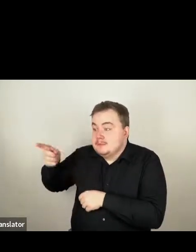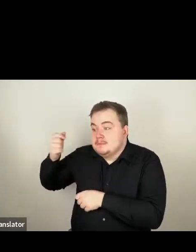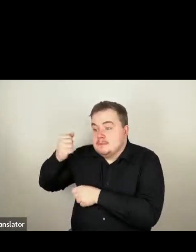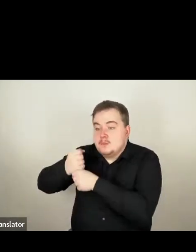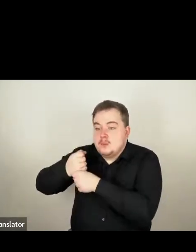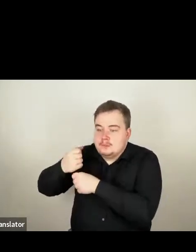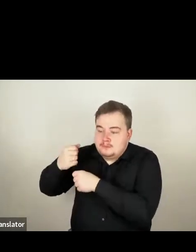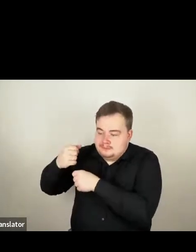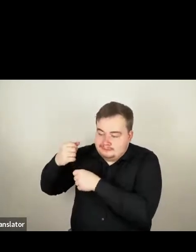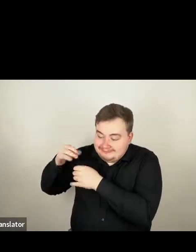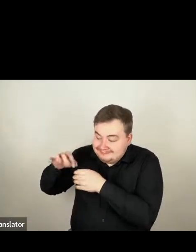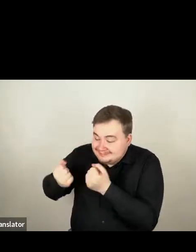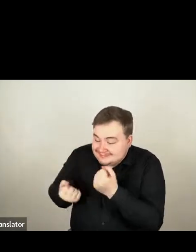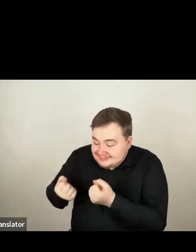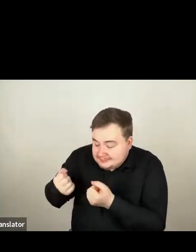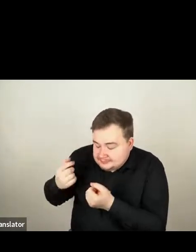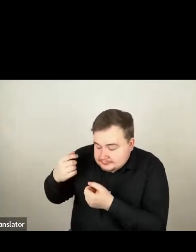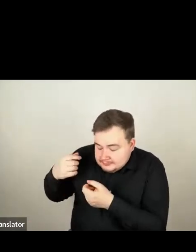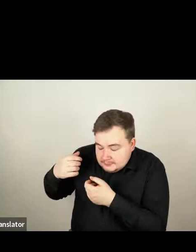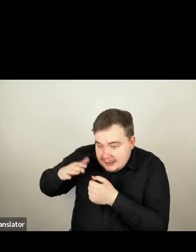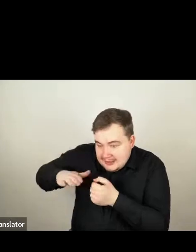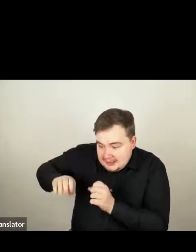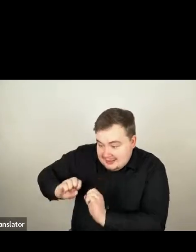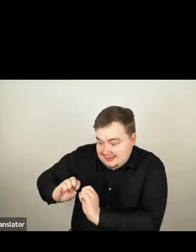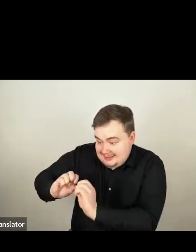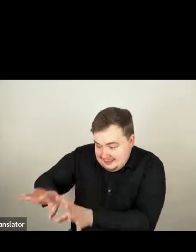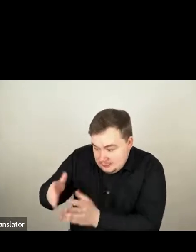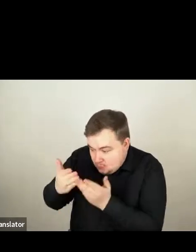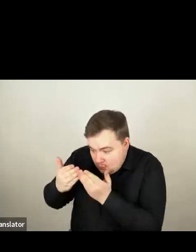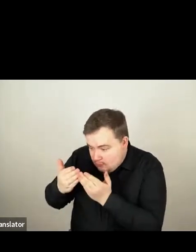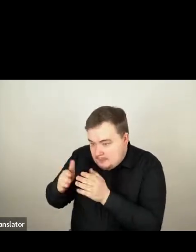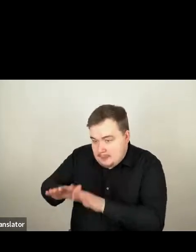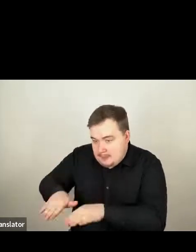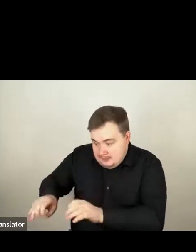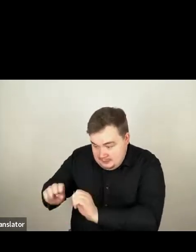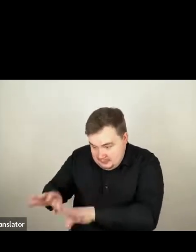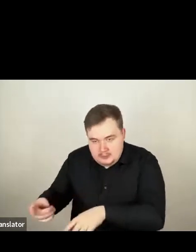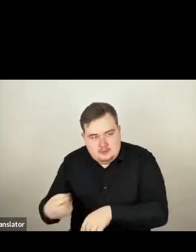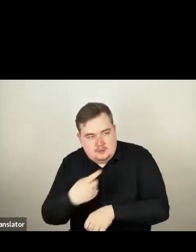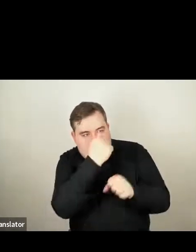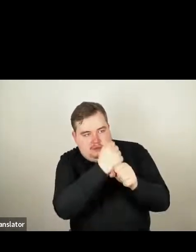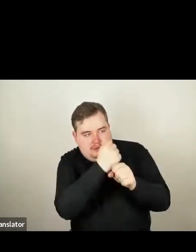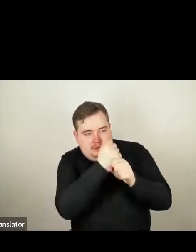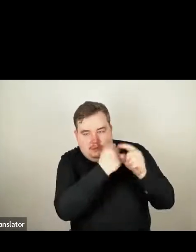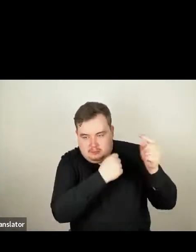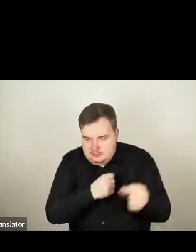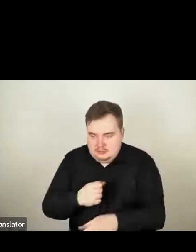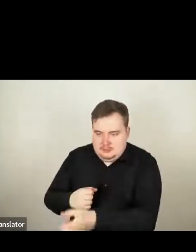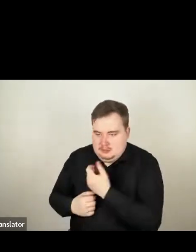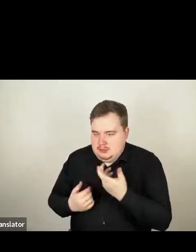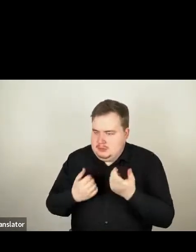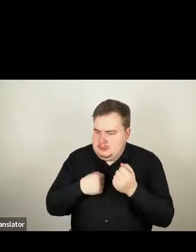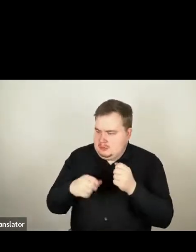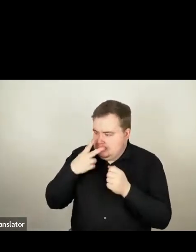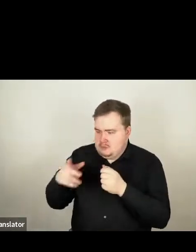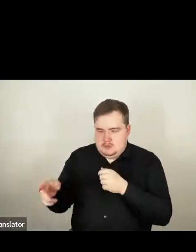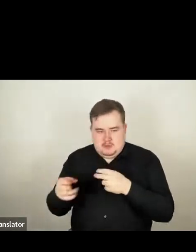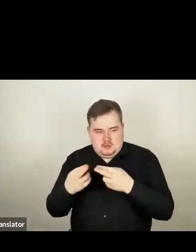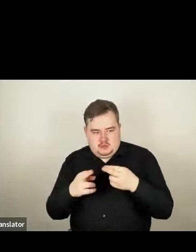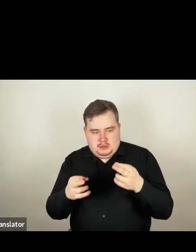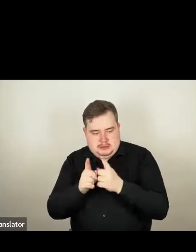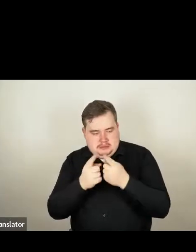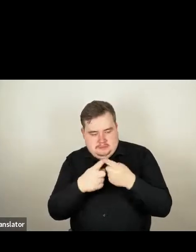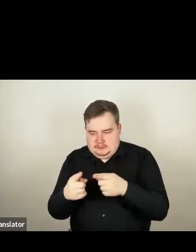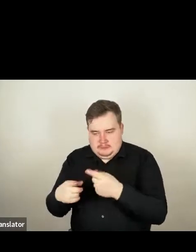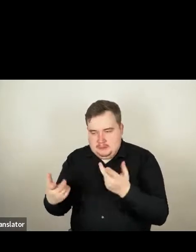lot. It's added to the diversity of Parliament overall. It's no longer the preserve